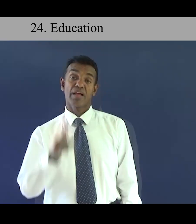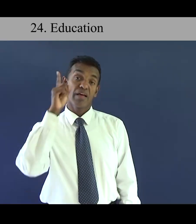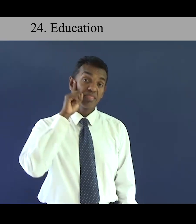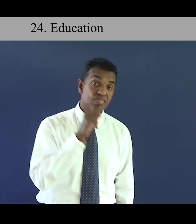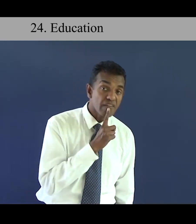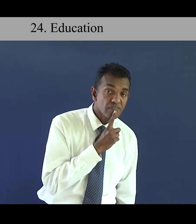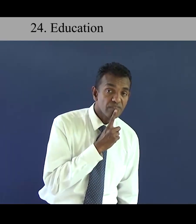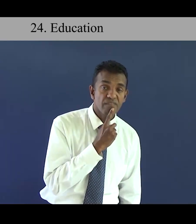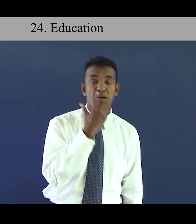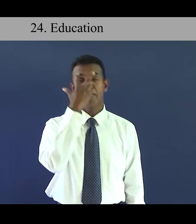community.